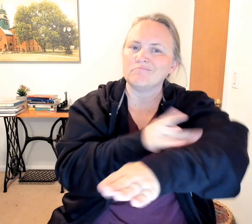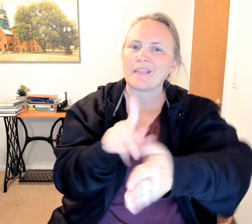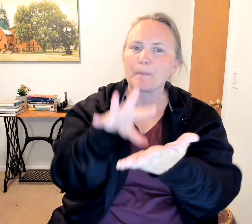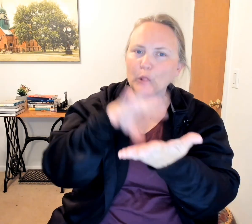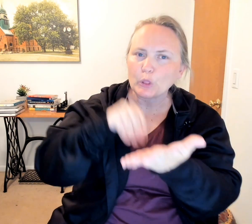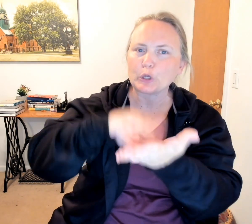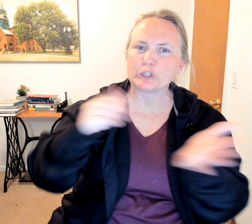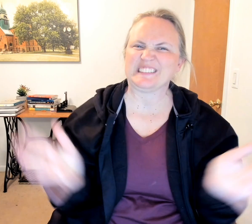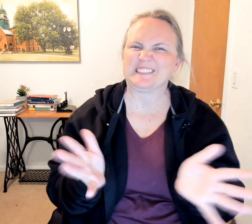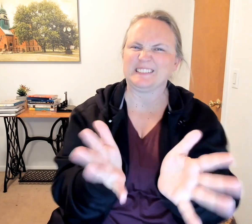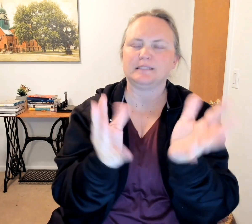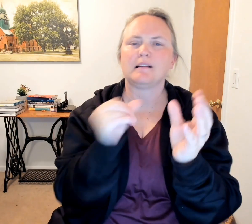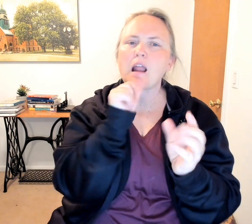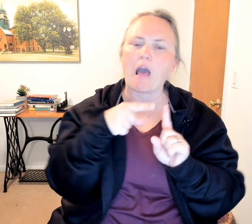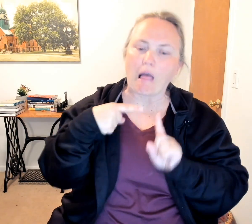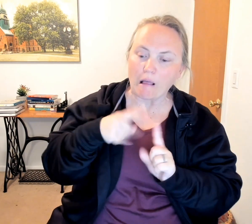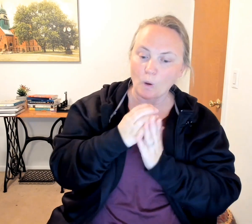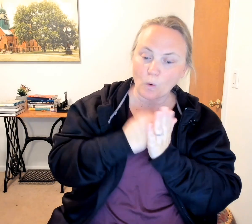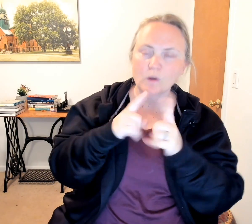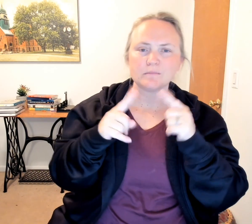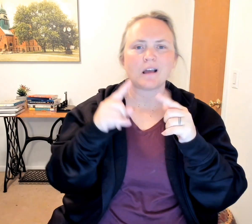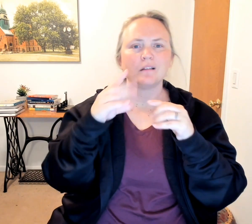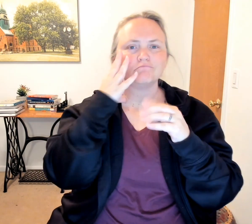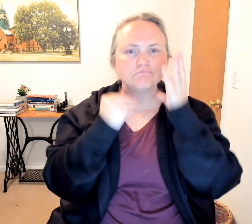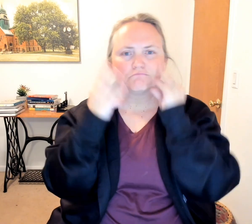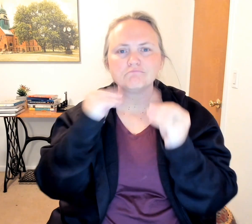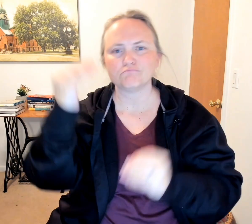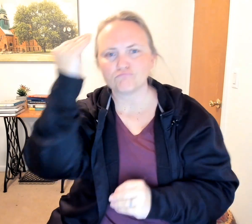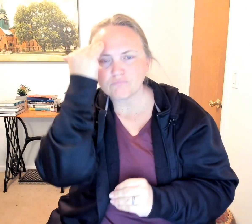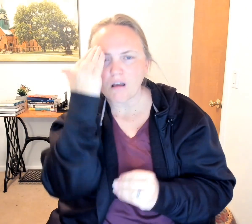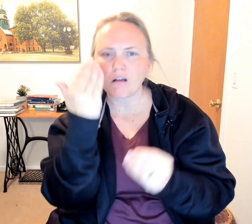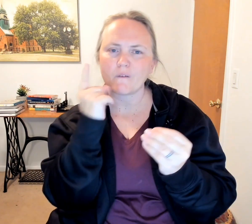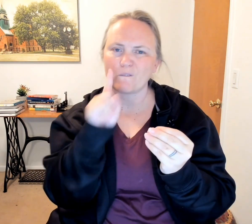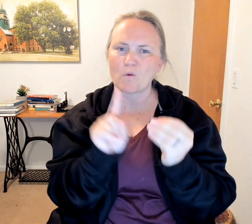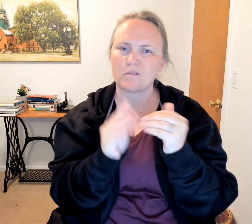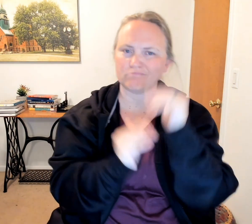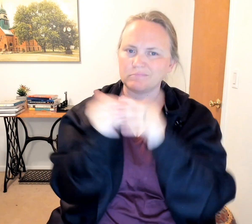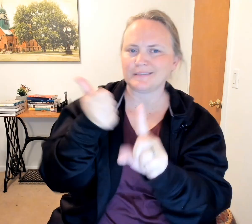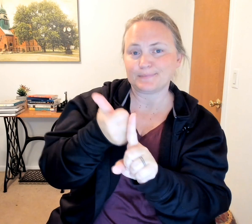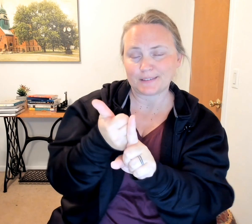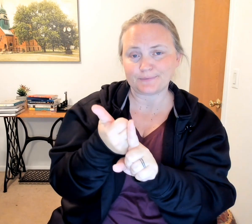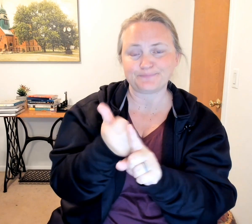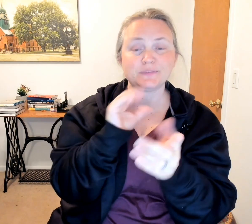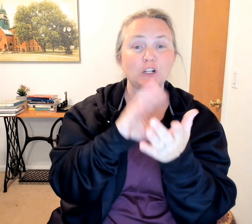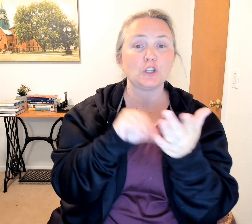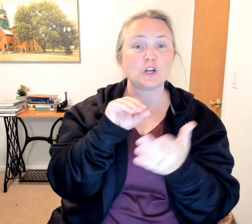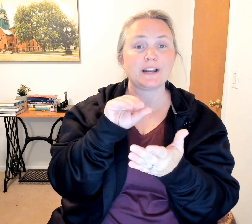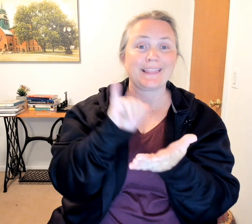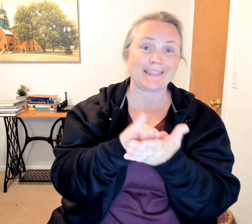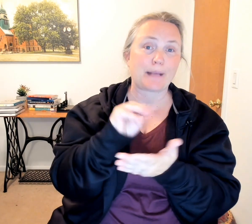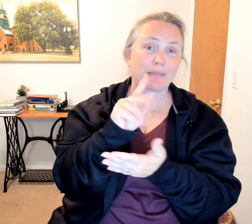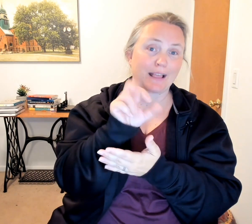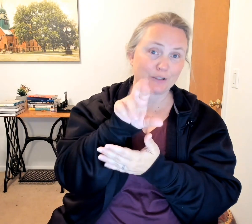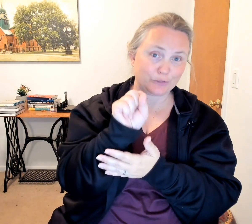help bring everyone along to experience the learning, skills, knowledge available in our courses. Again, that's Learning That Matters, a field